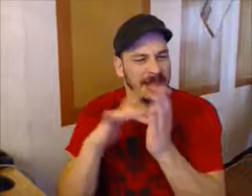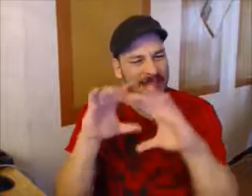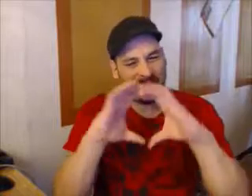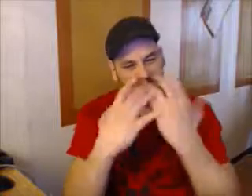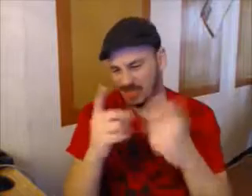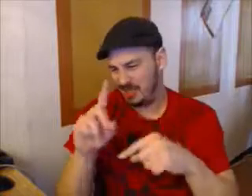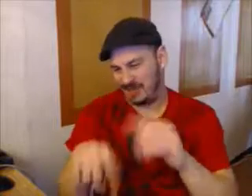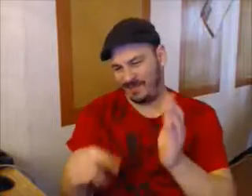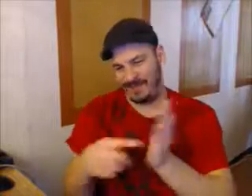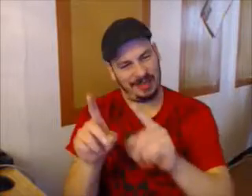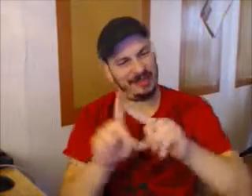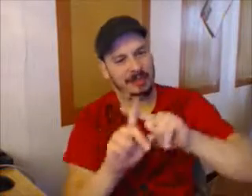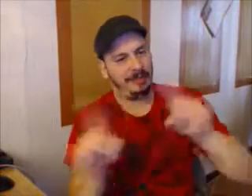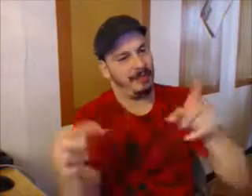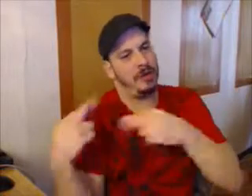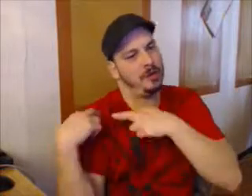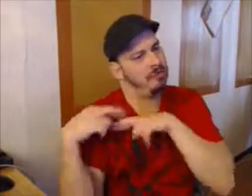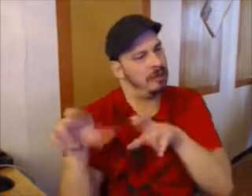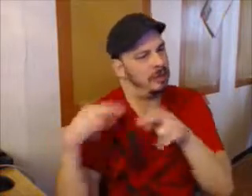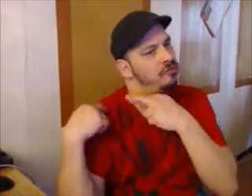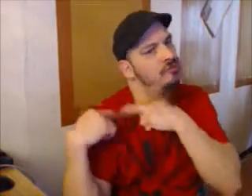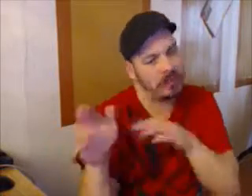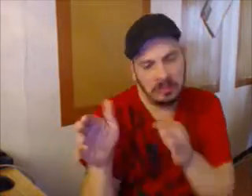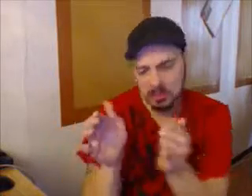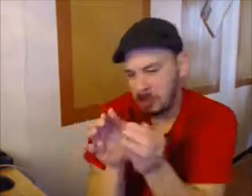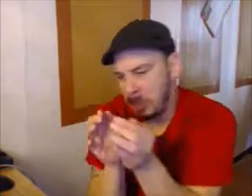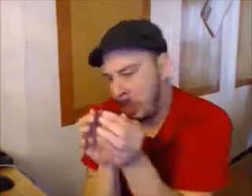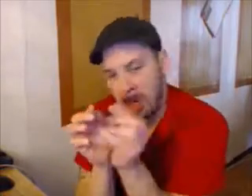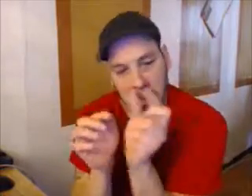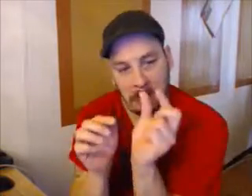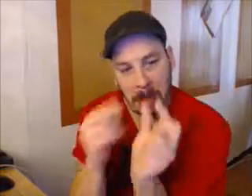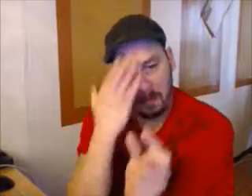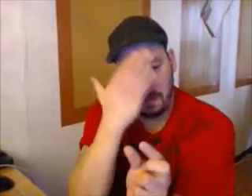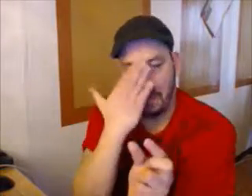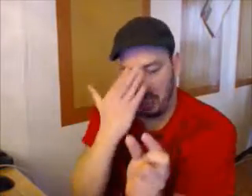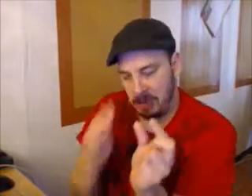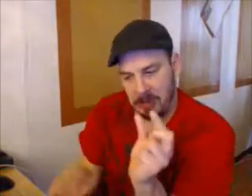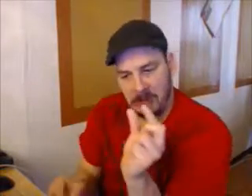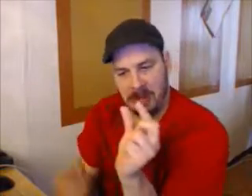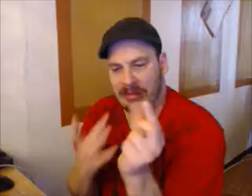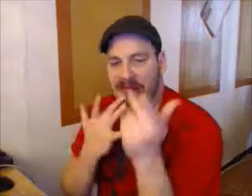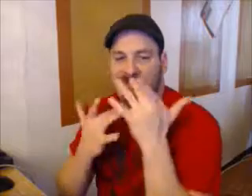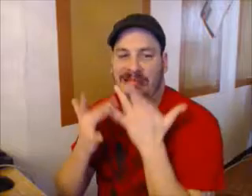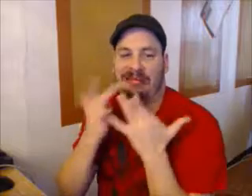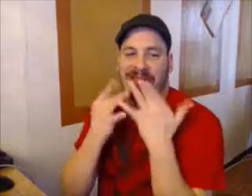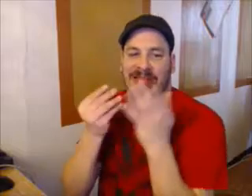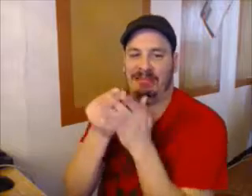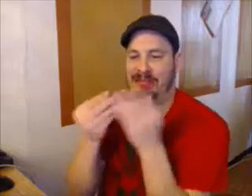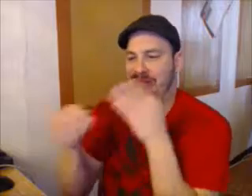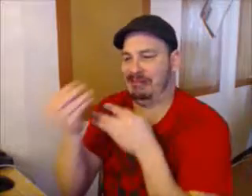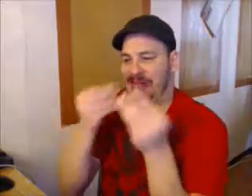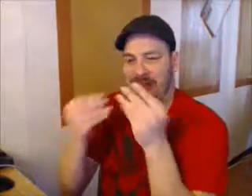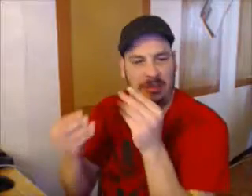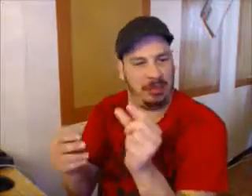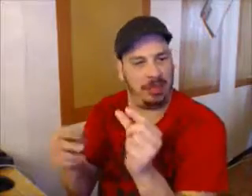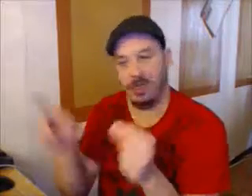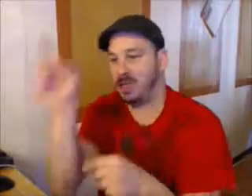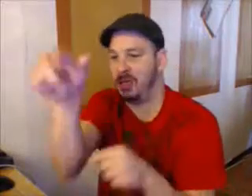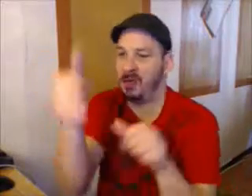this new caucus different? Well, I think the difference is that every member of our caucus appreciates that this